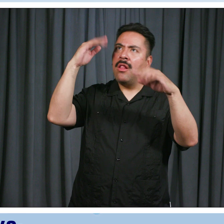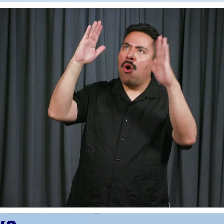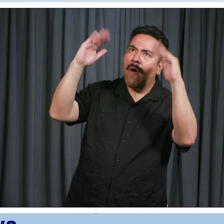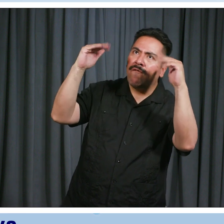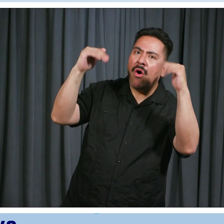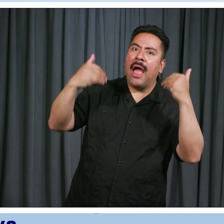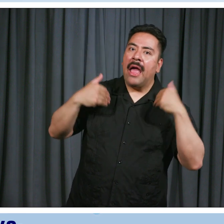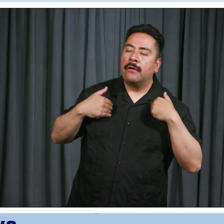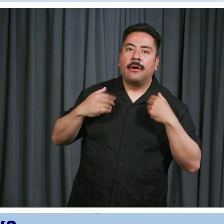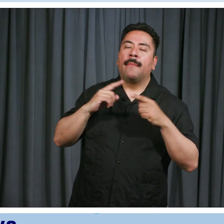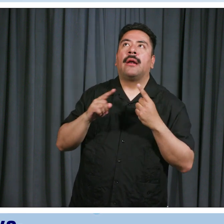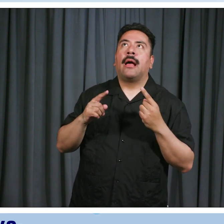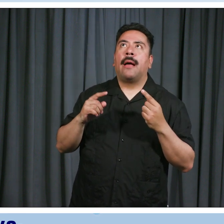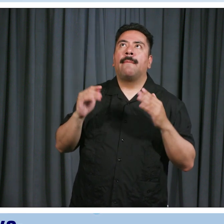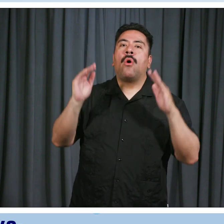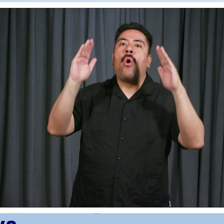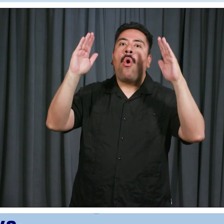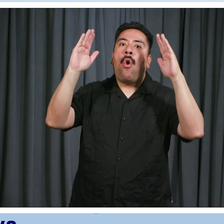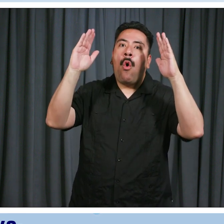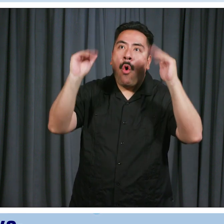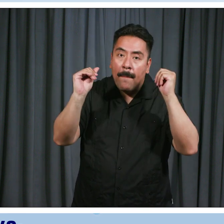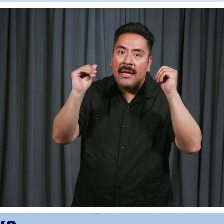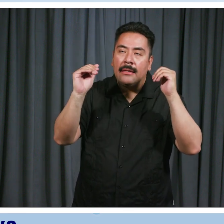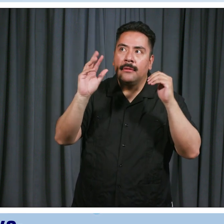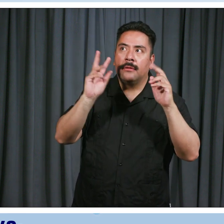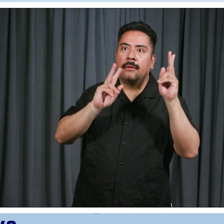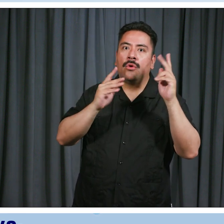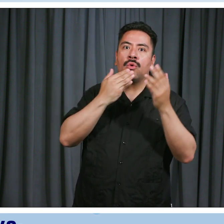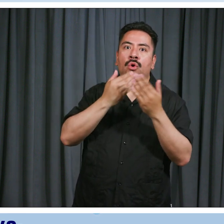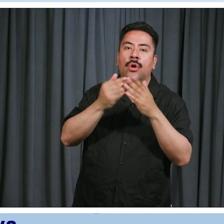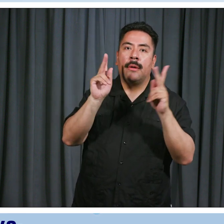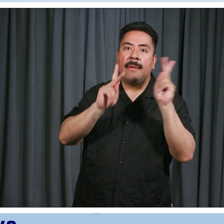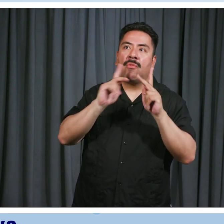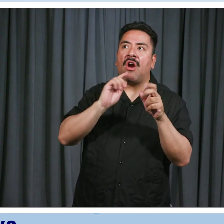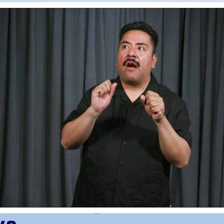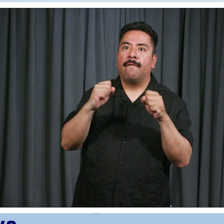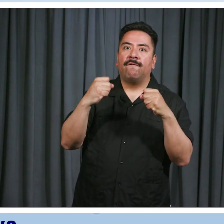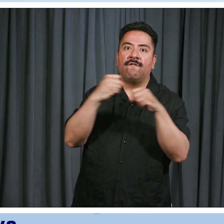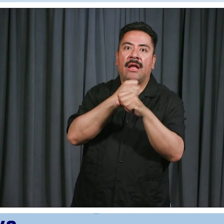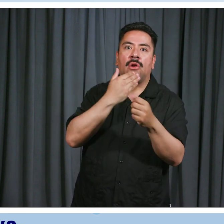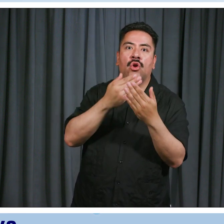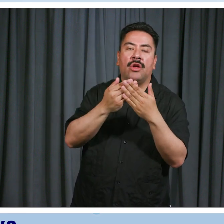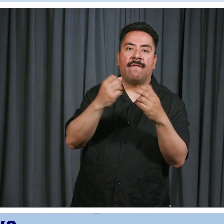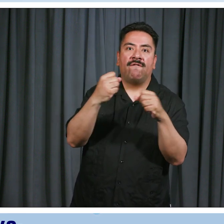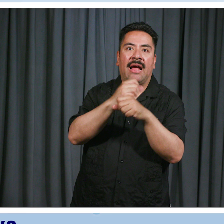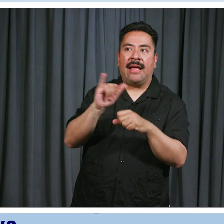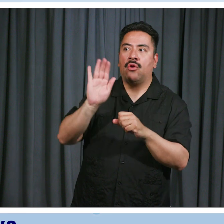that there's good people fighting this fight, like your amazing commissioner and many other people.